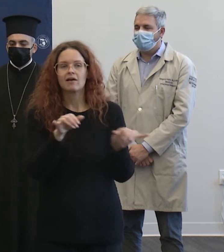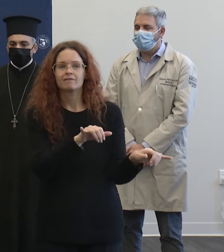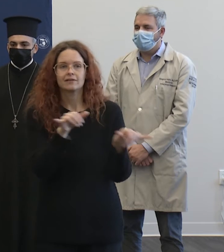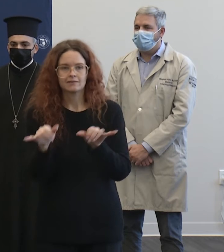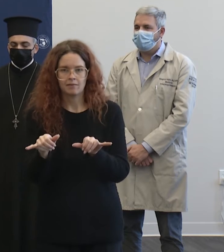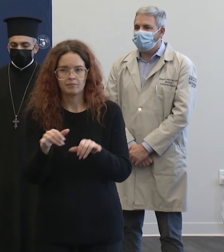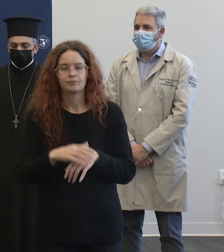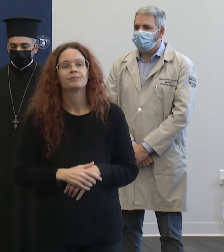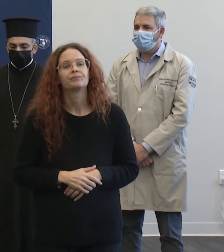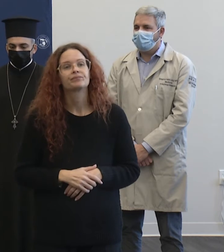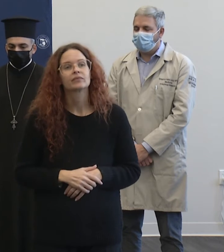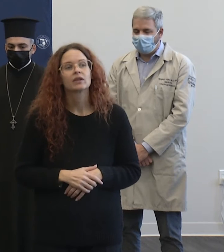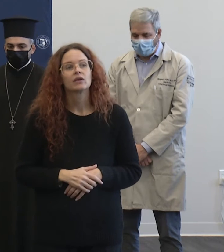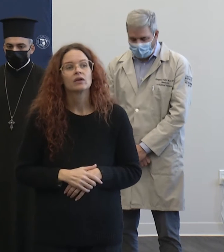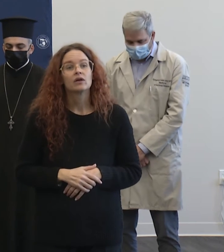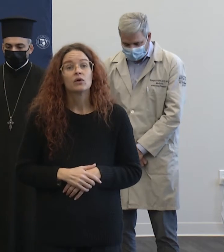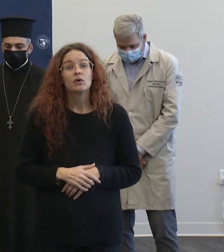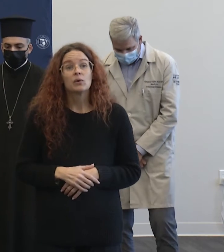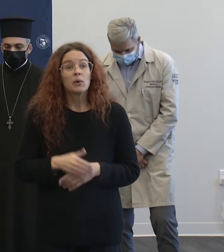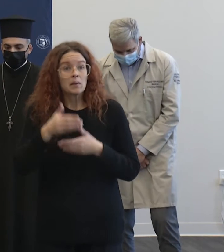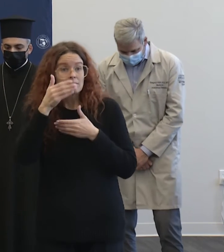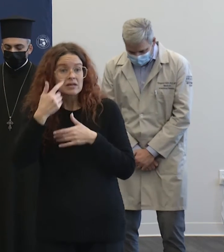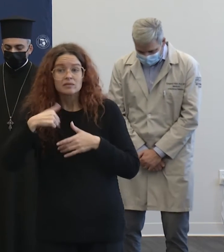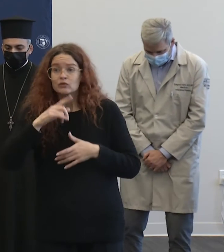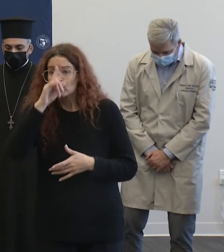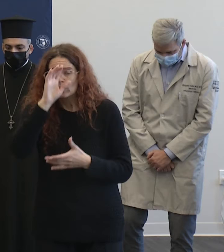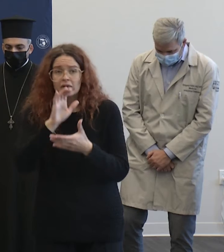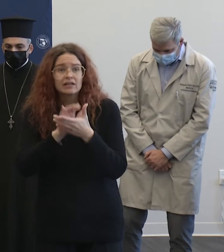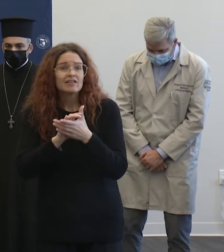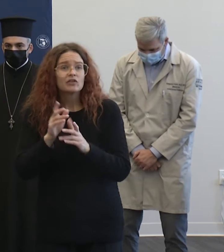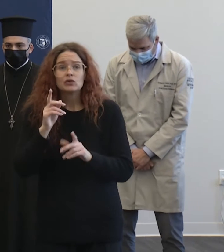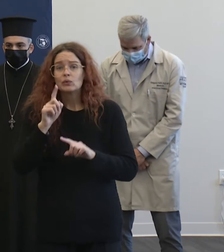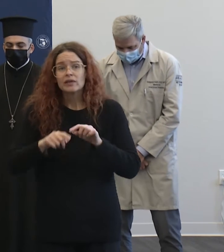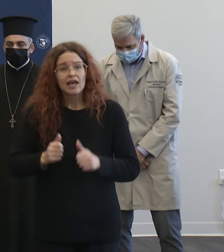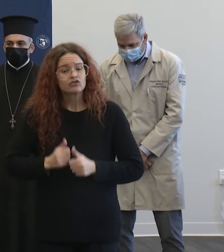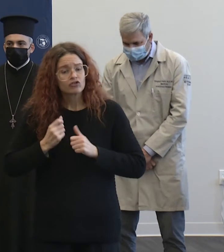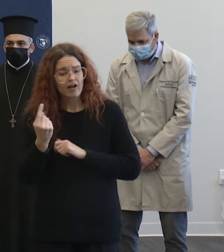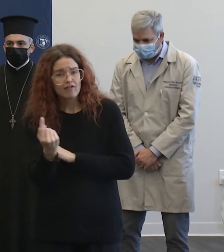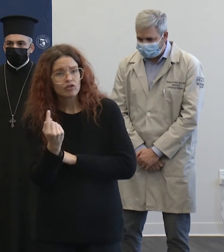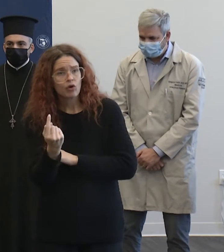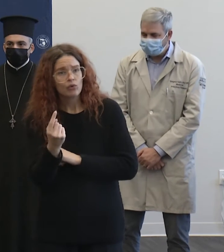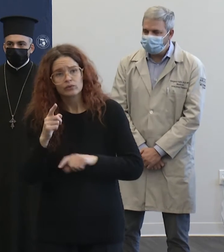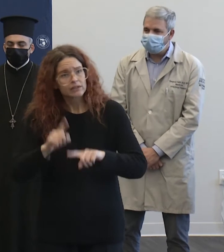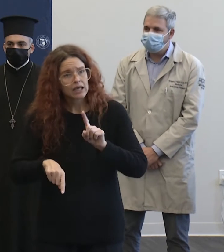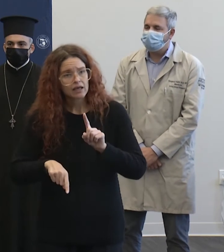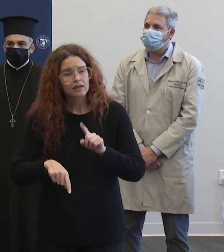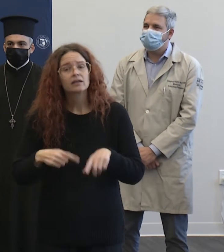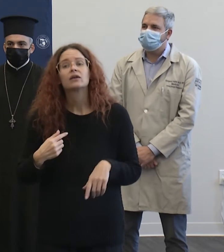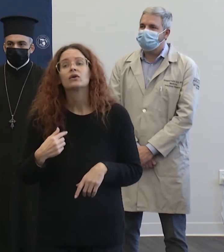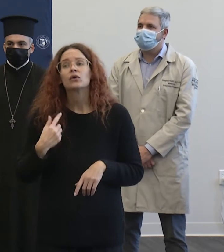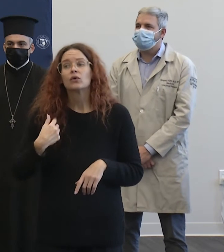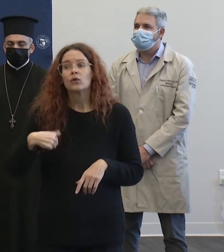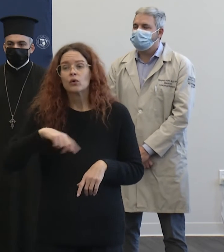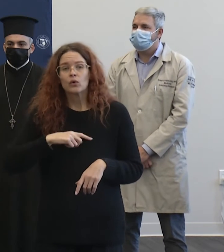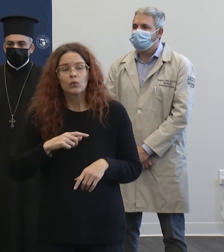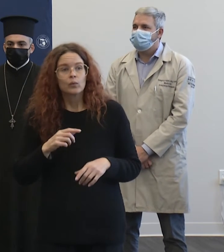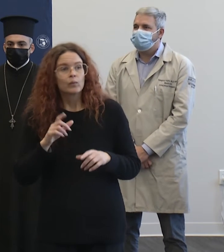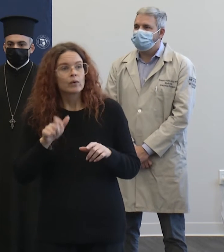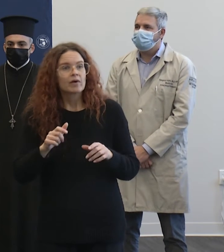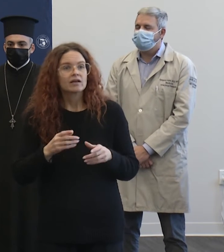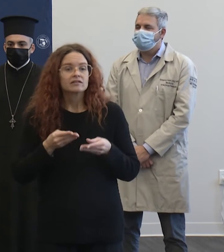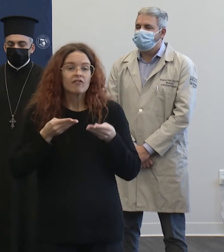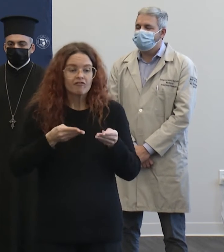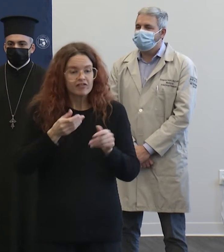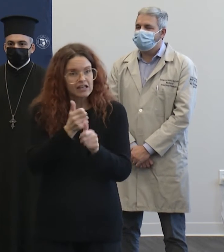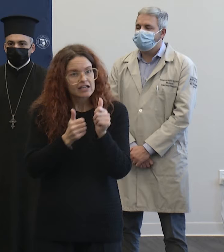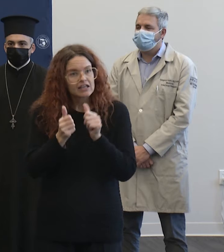As Muslims, we believe that no one can survive alone. We remind ourselves and each other more than 17 times a day